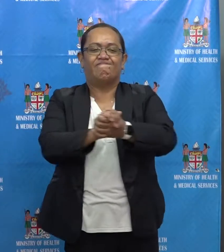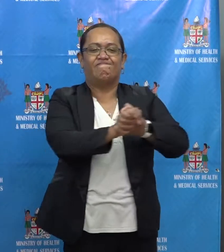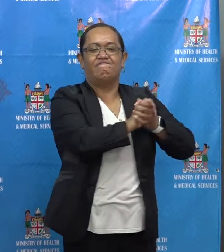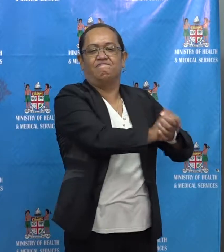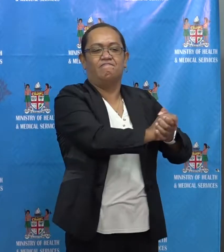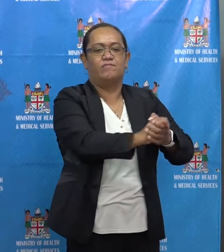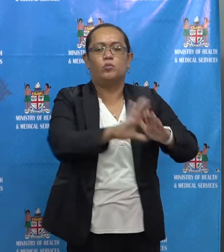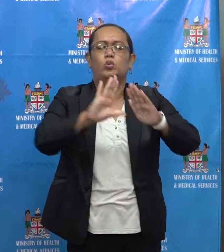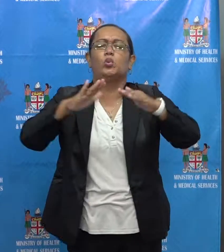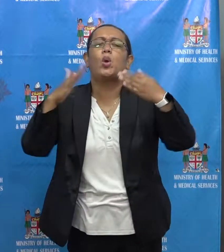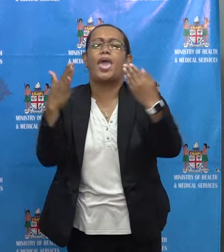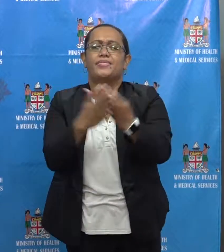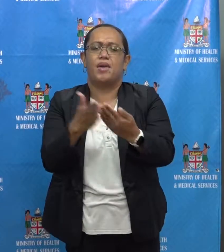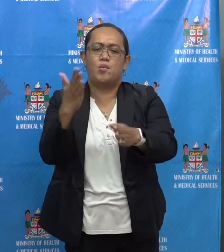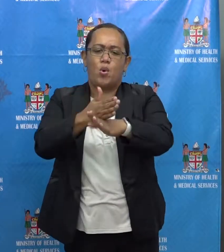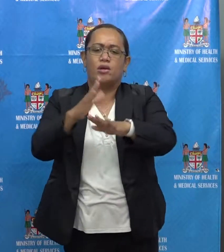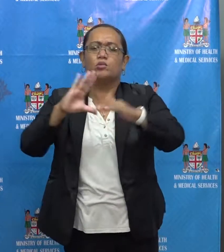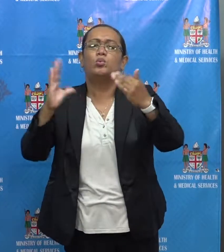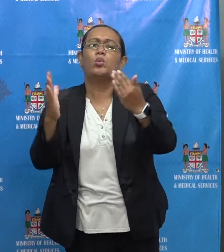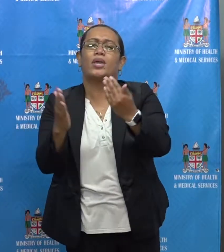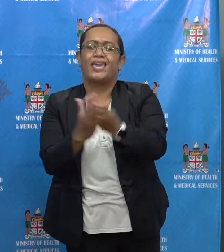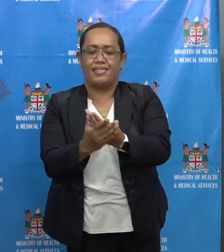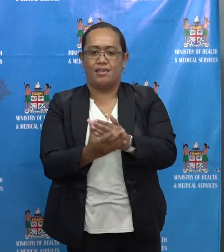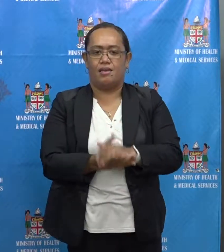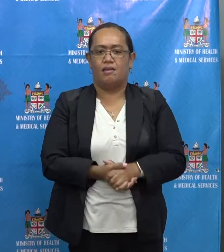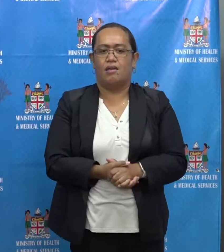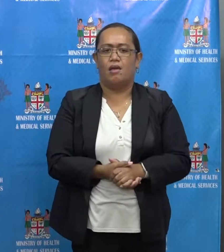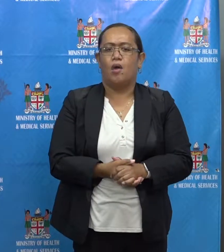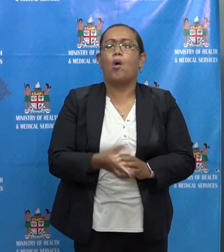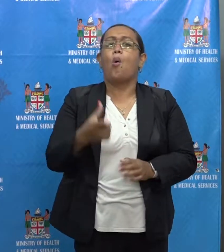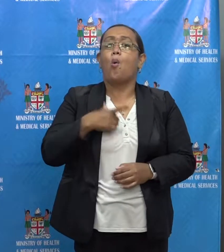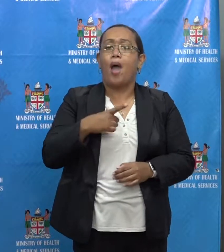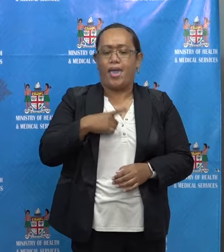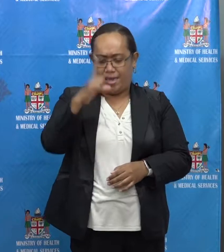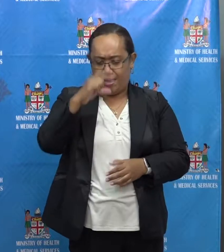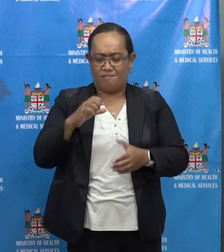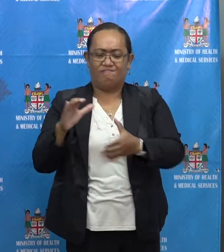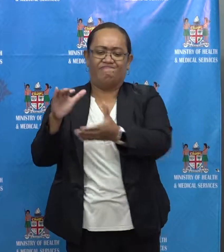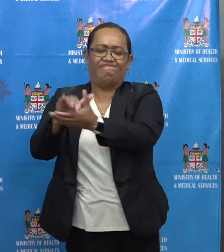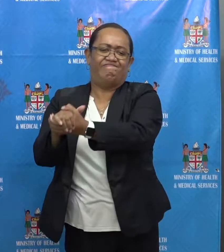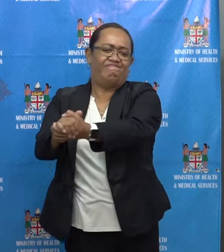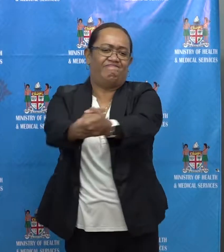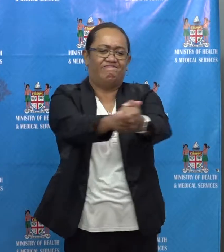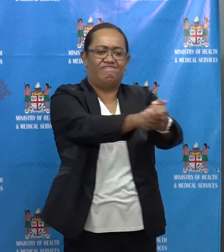is taking place every day, most of which will occur without much fanfare.